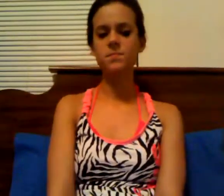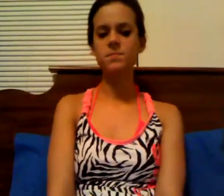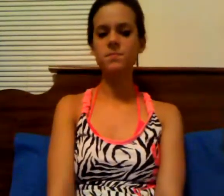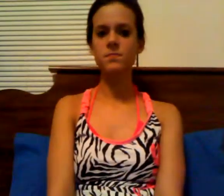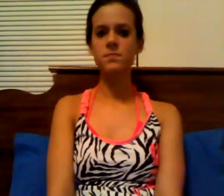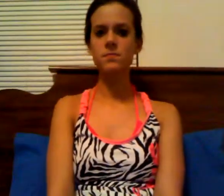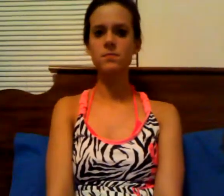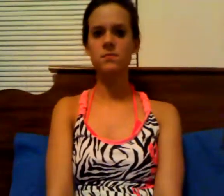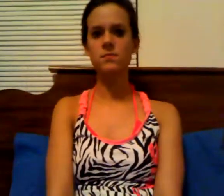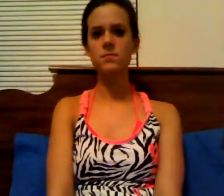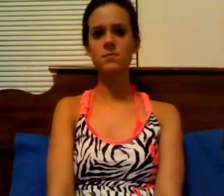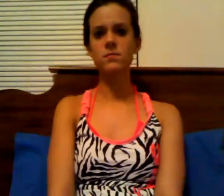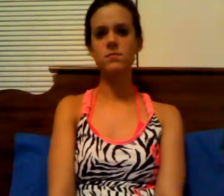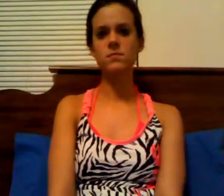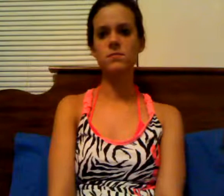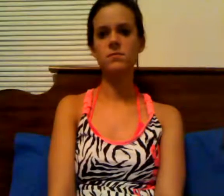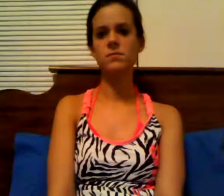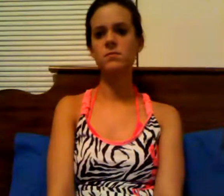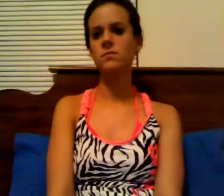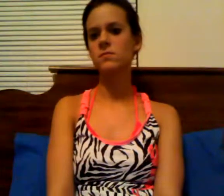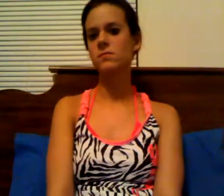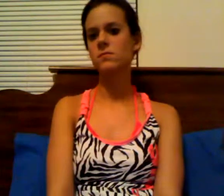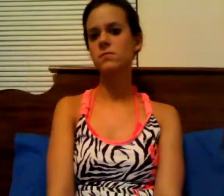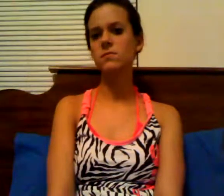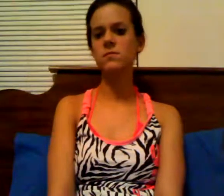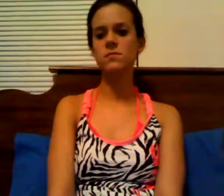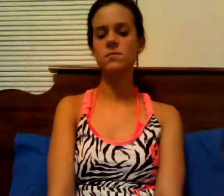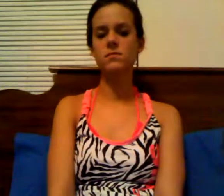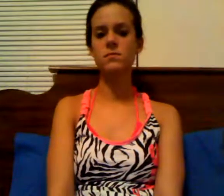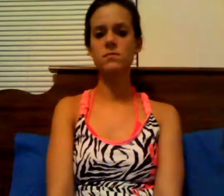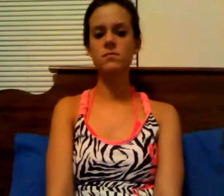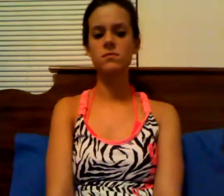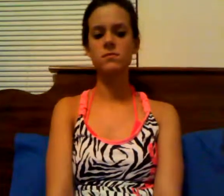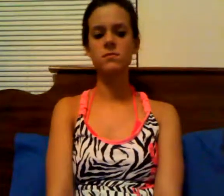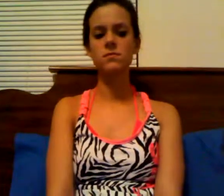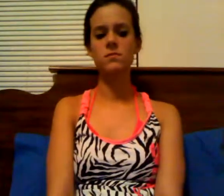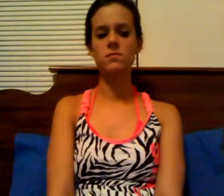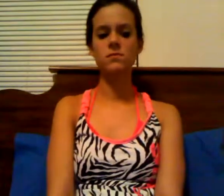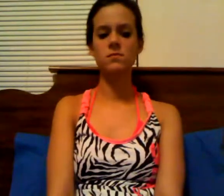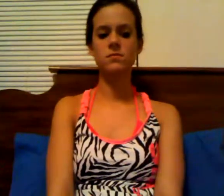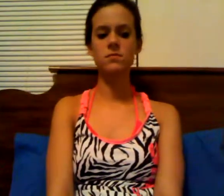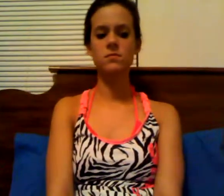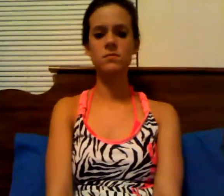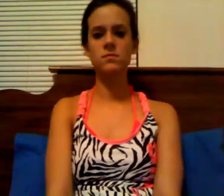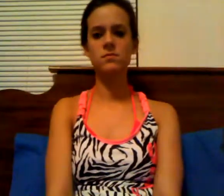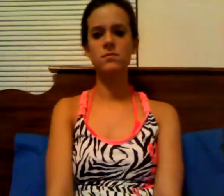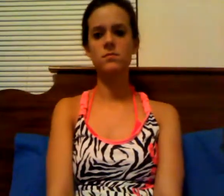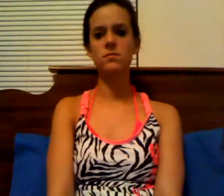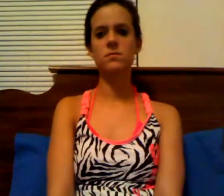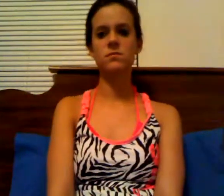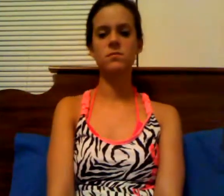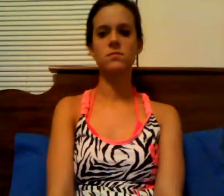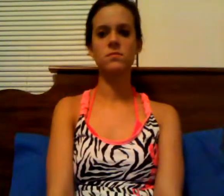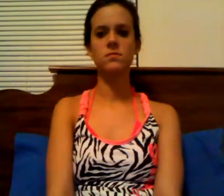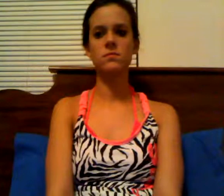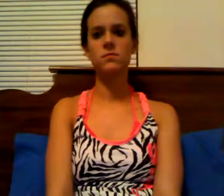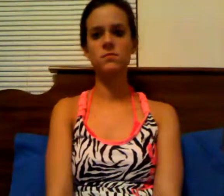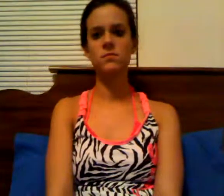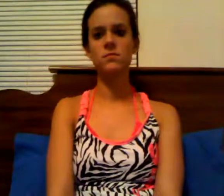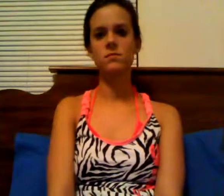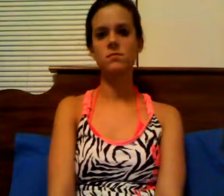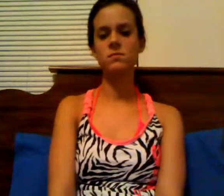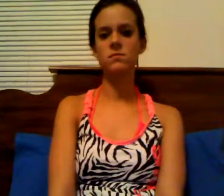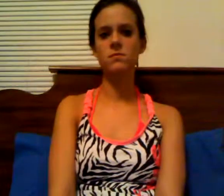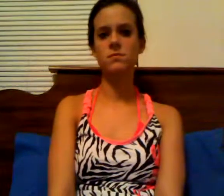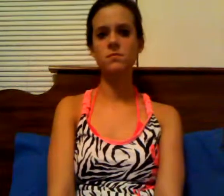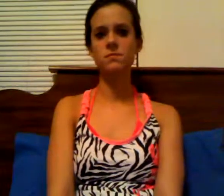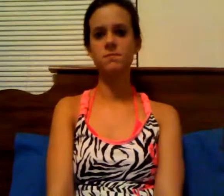solid